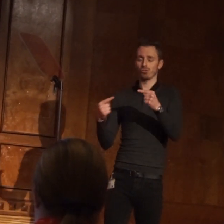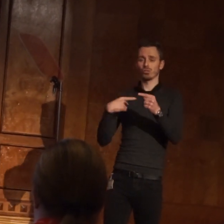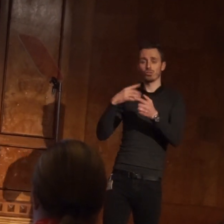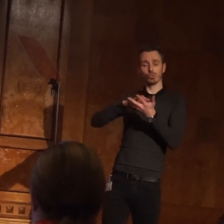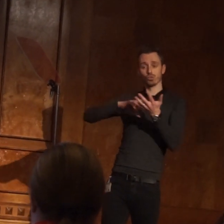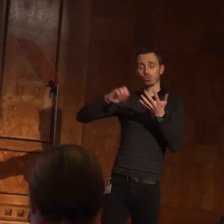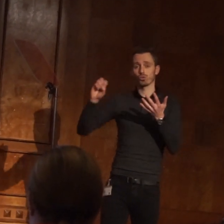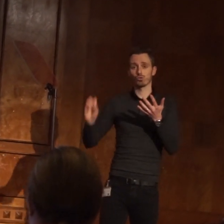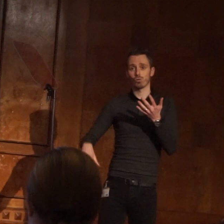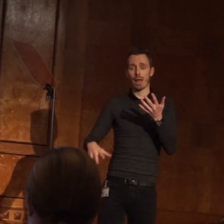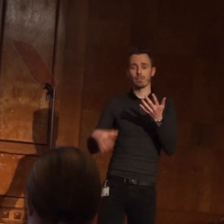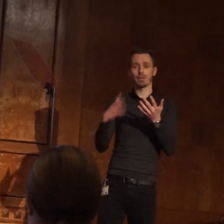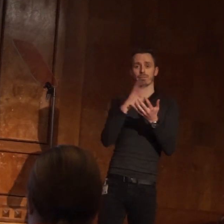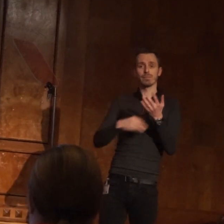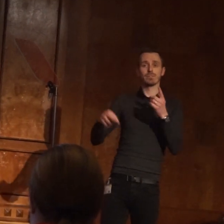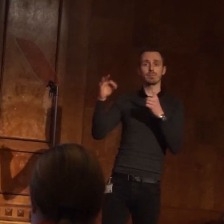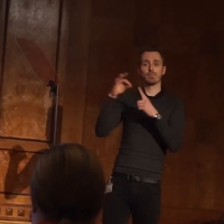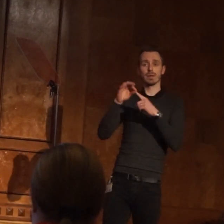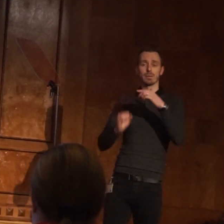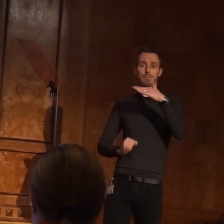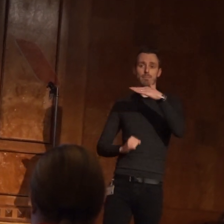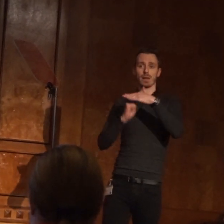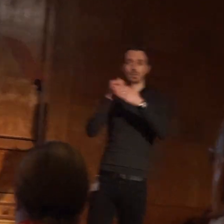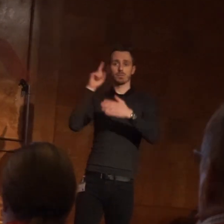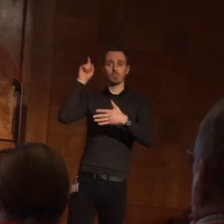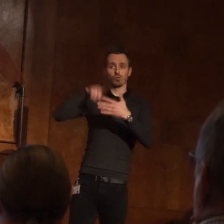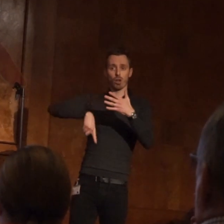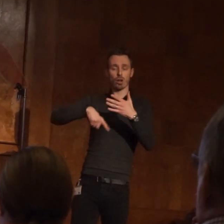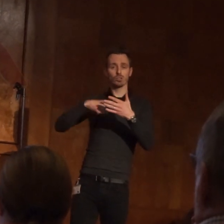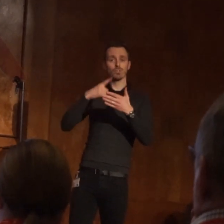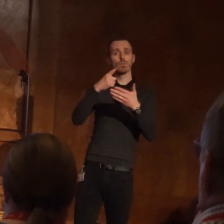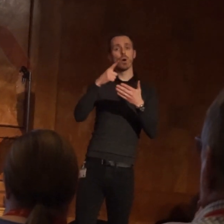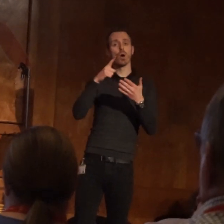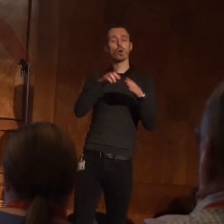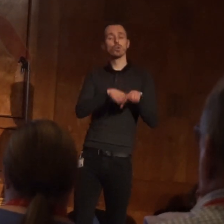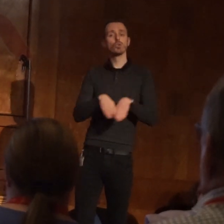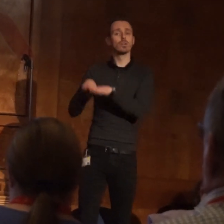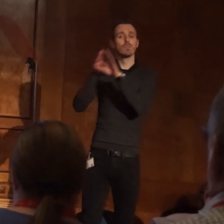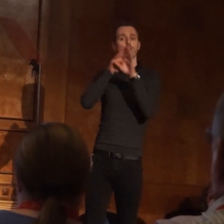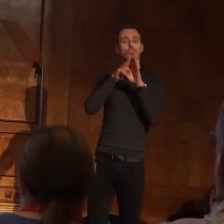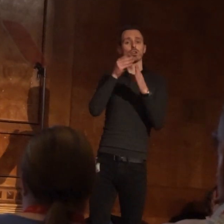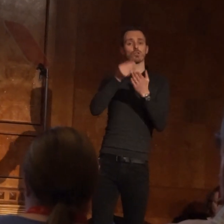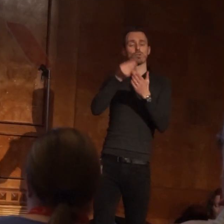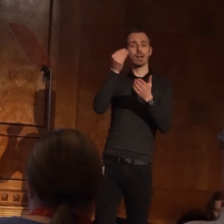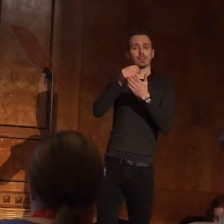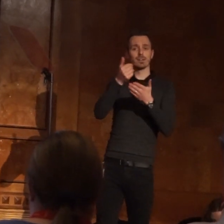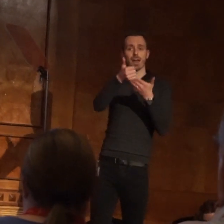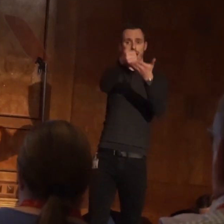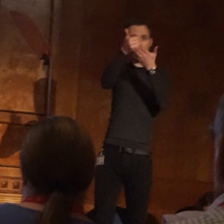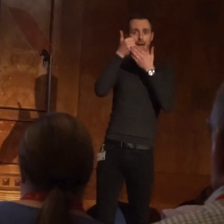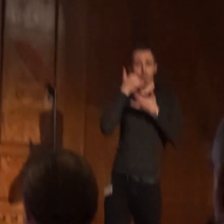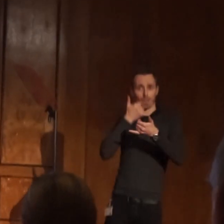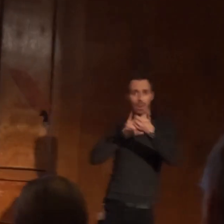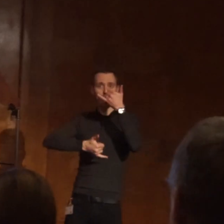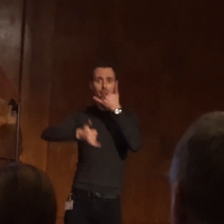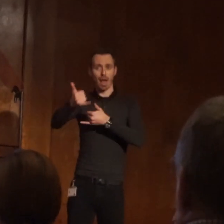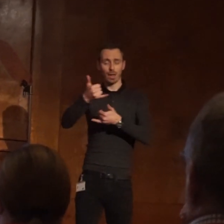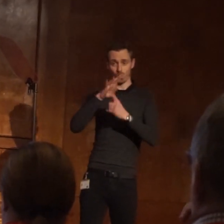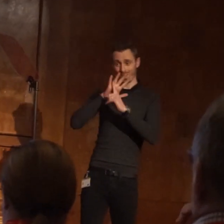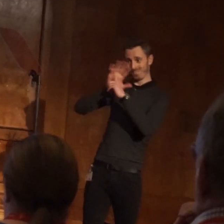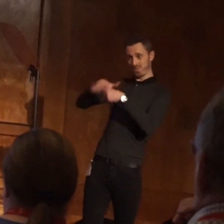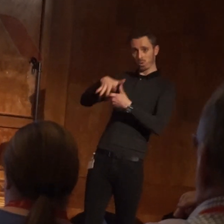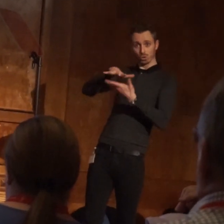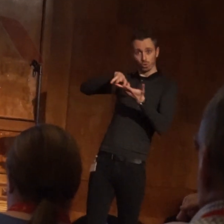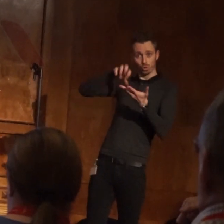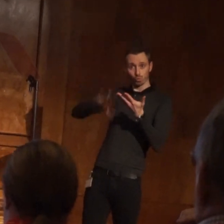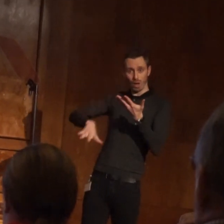maximum charge on a universal credit helpline that many claimants had to ring to get the support they were simply entitled to. But